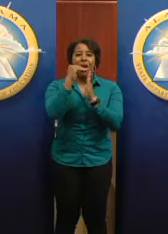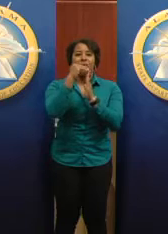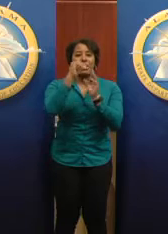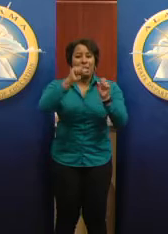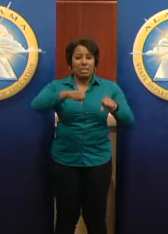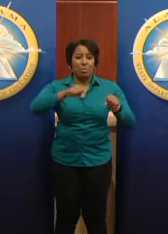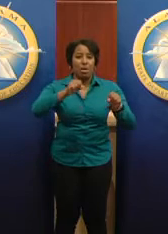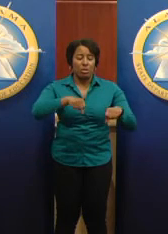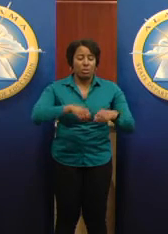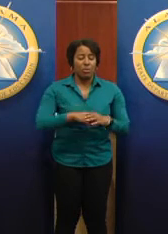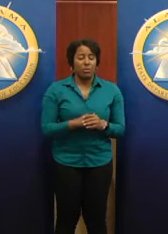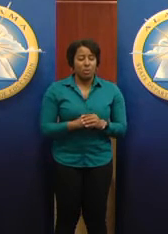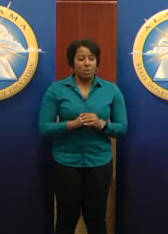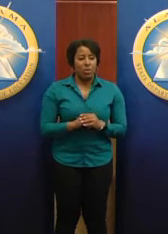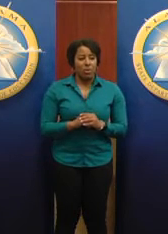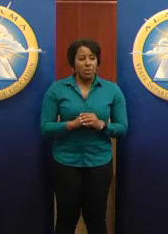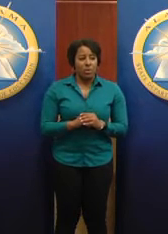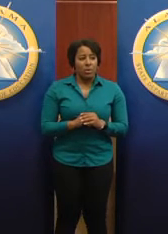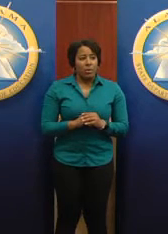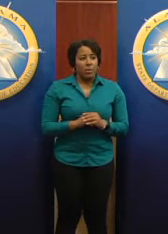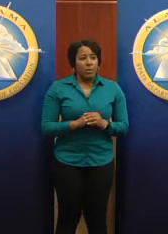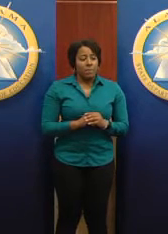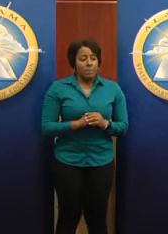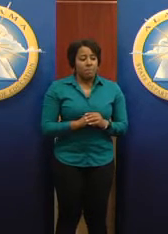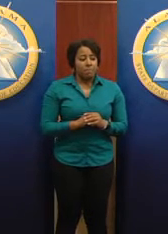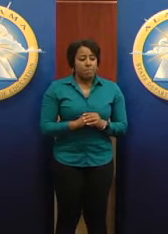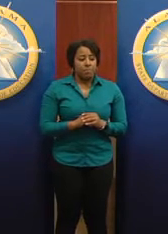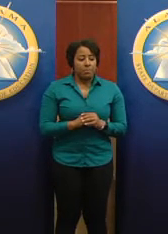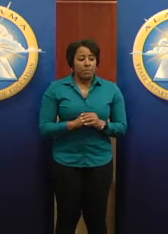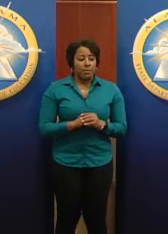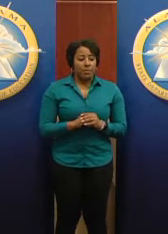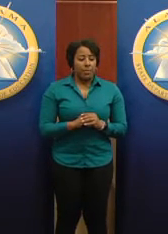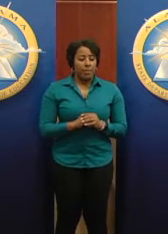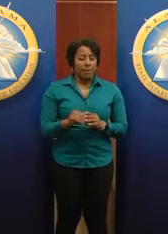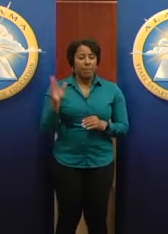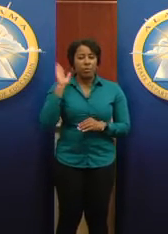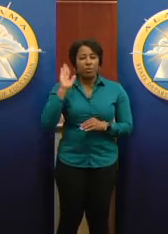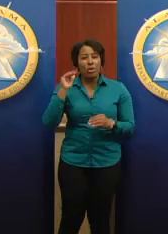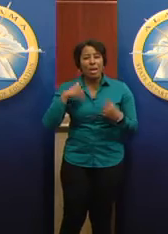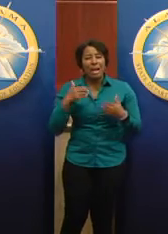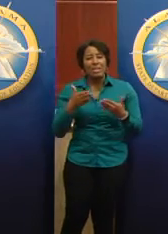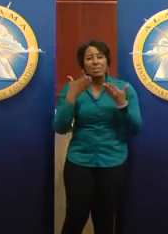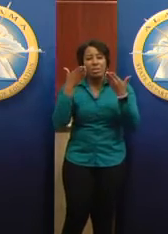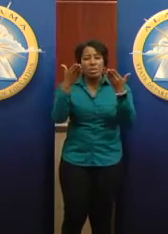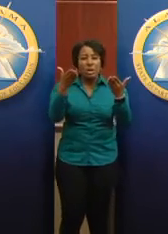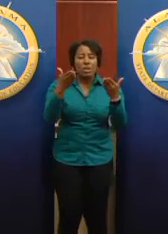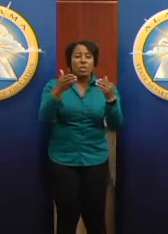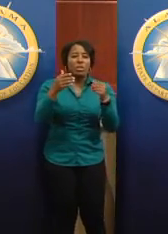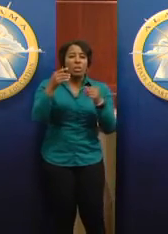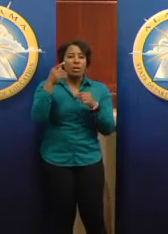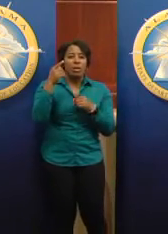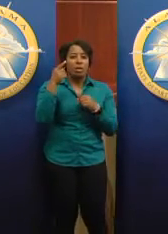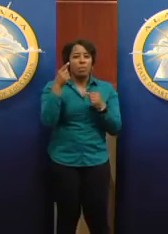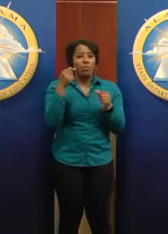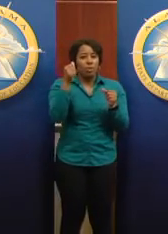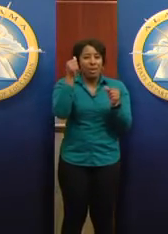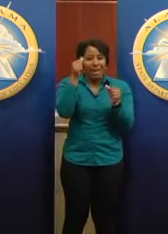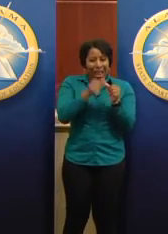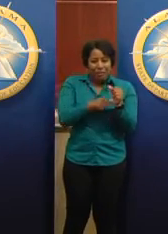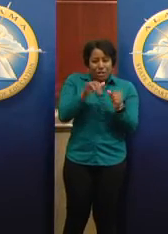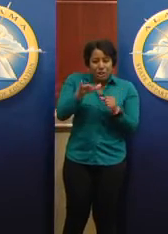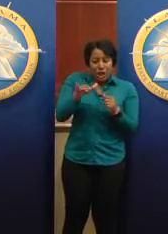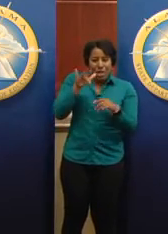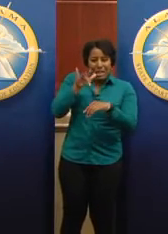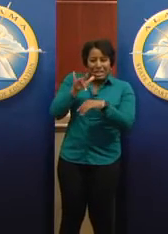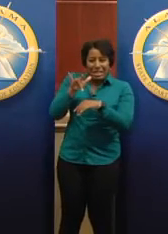possible. There were early on some suggestions to clean the ball between every child touching it. Well, anybody